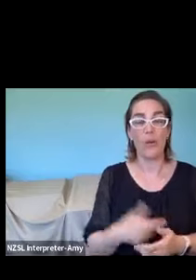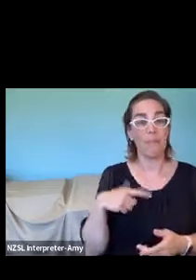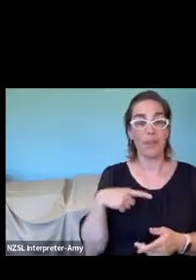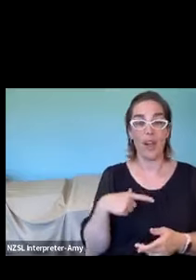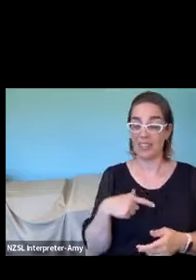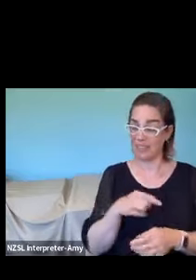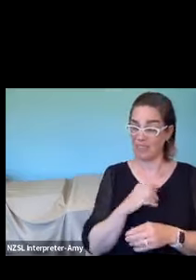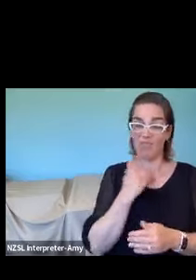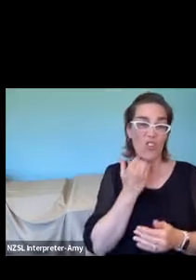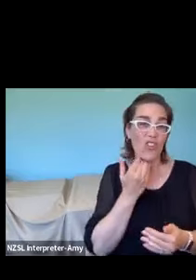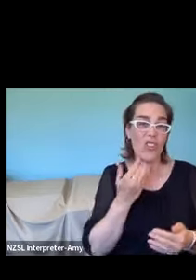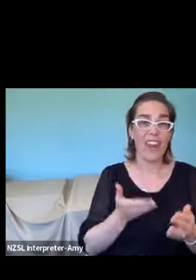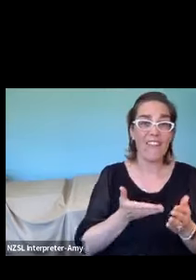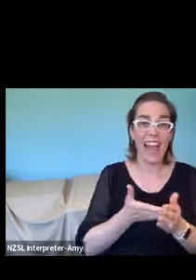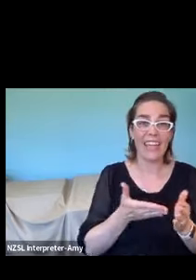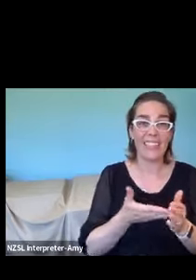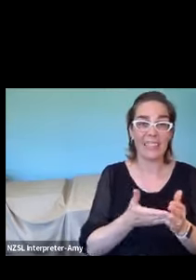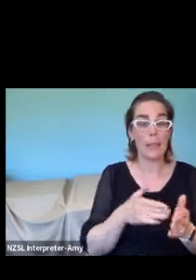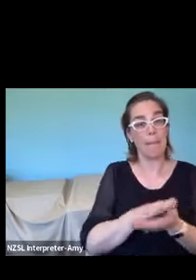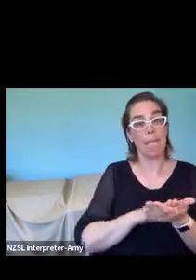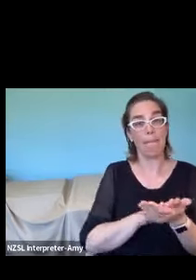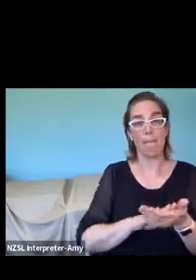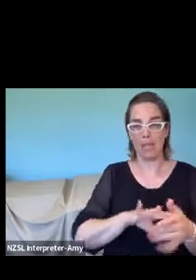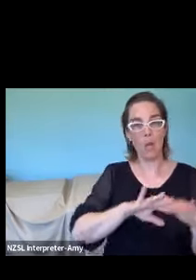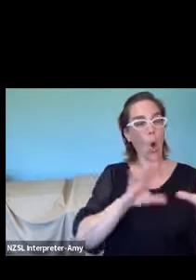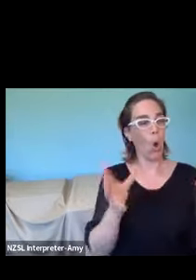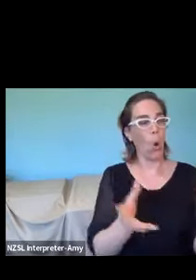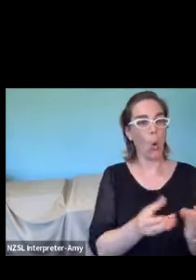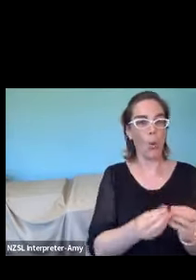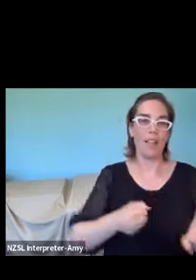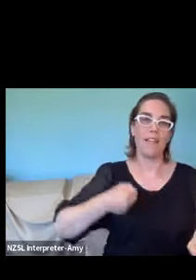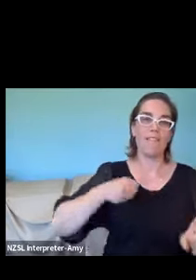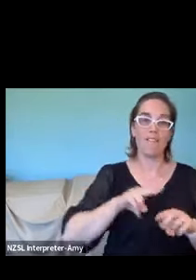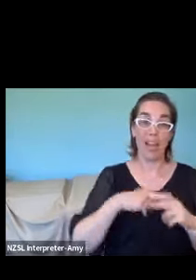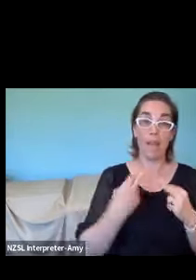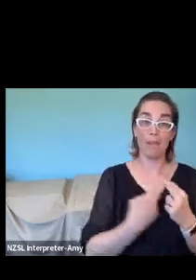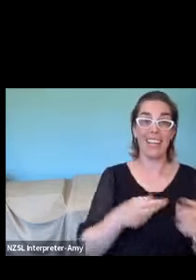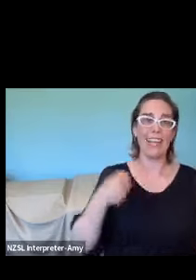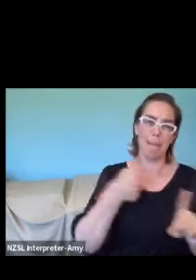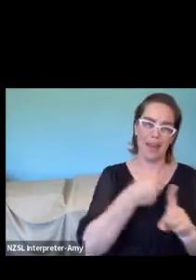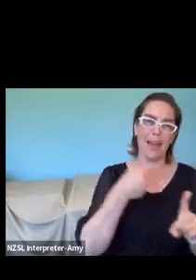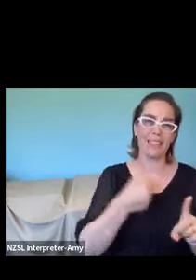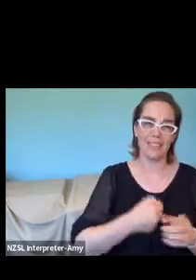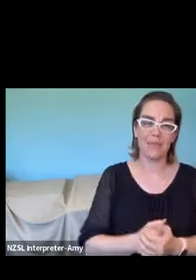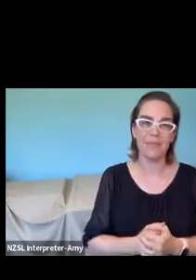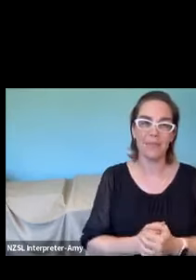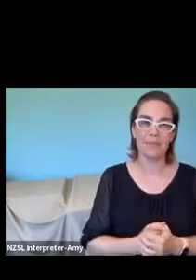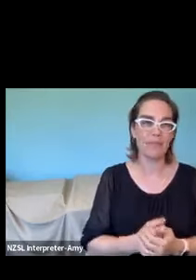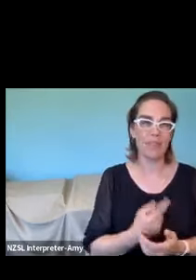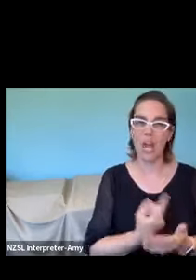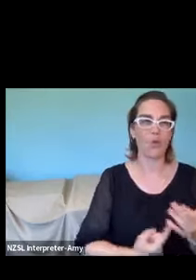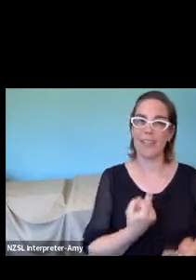impacts on the whole of the family, not just the individual. One of